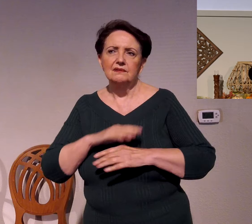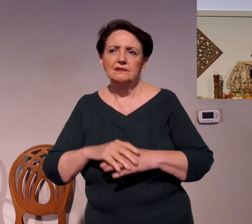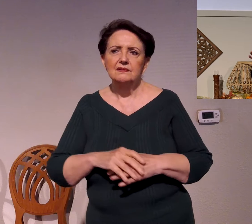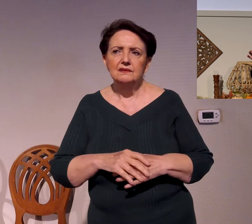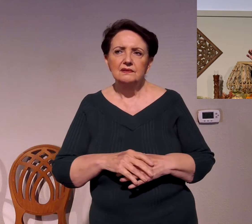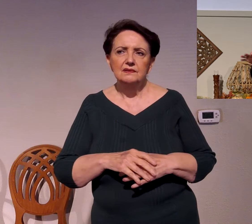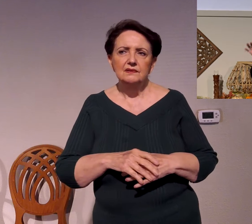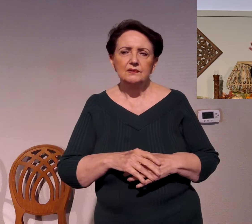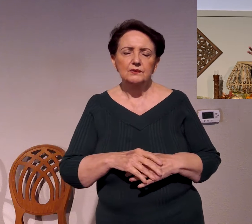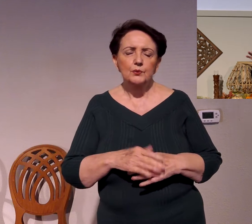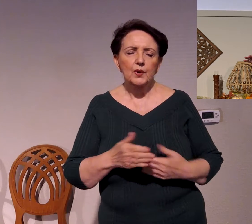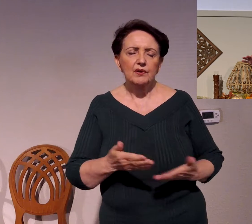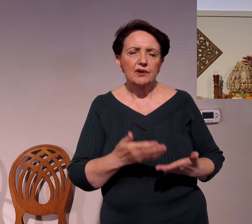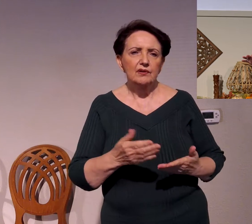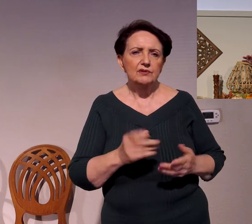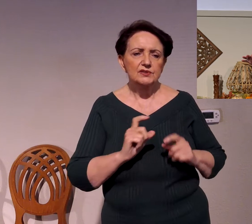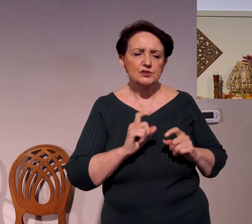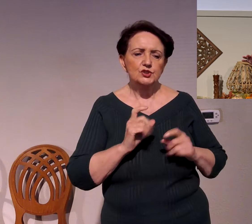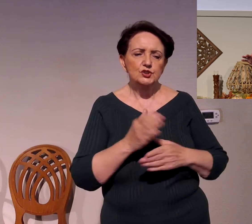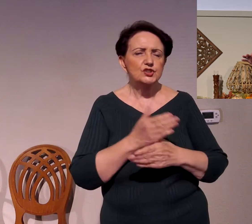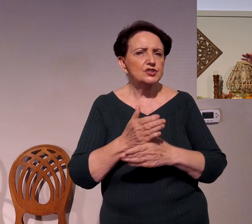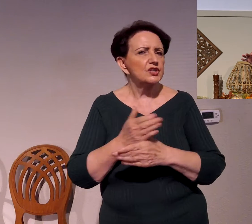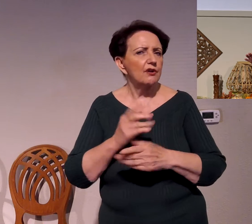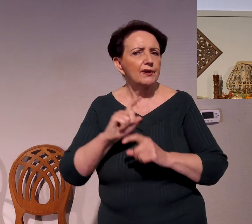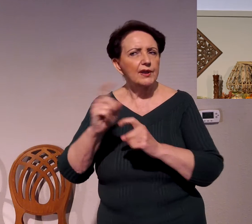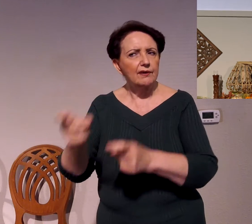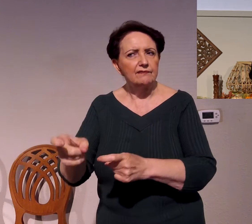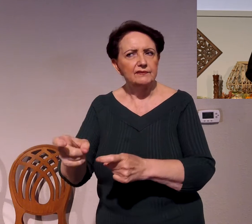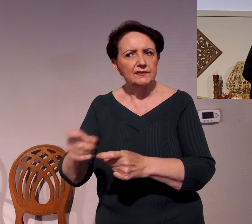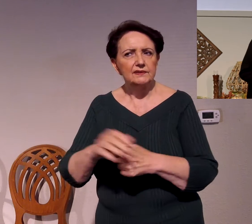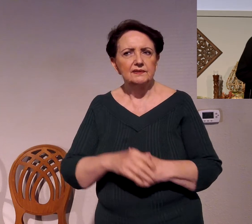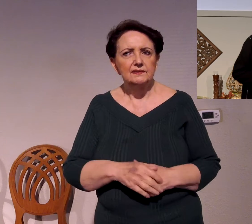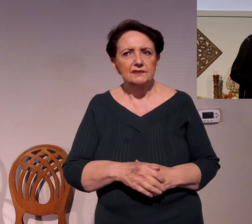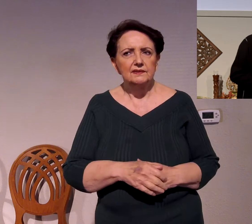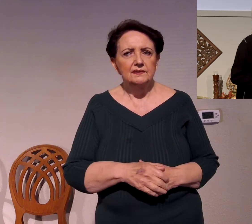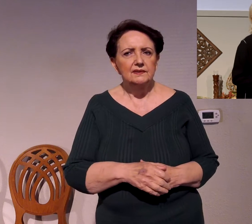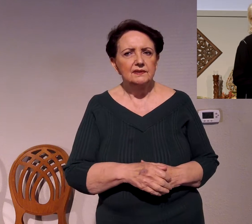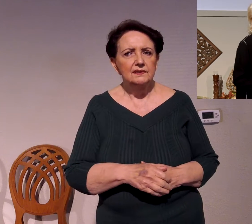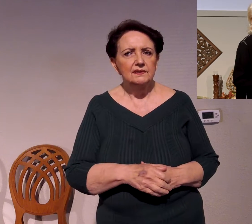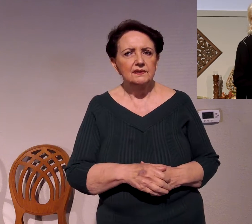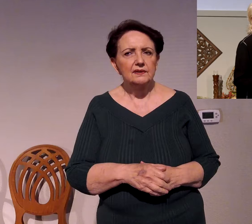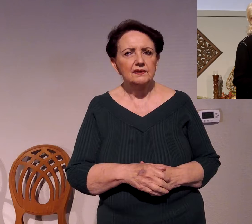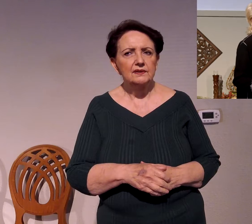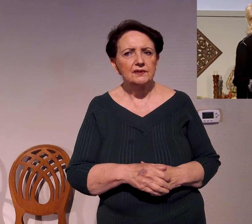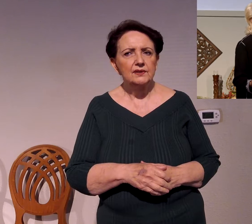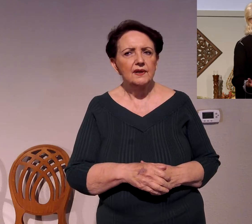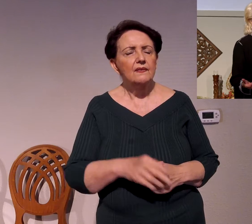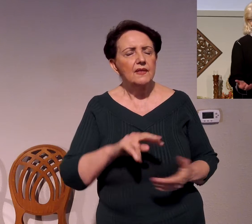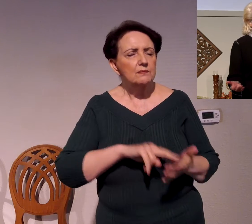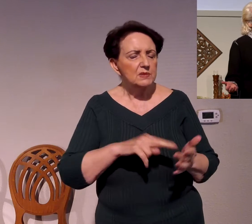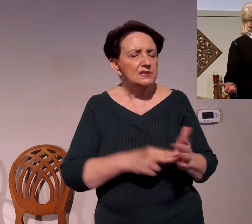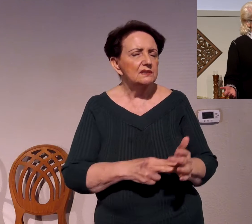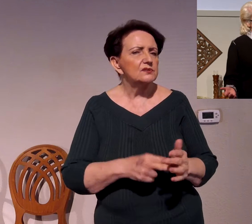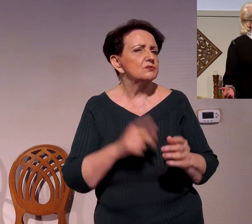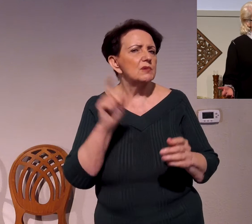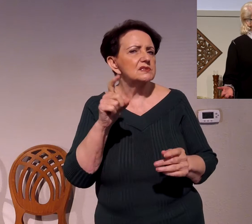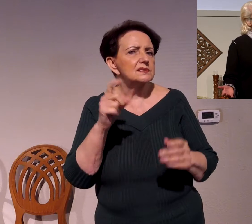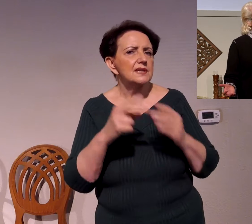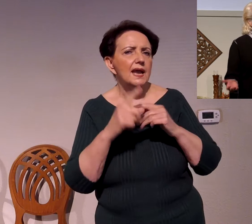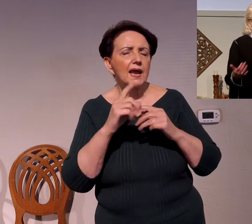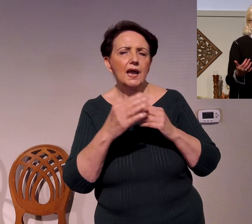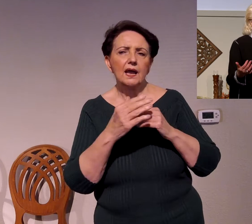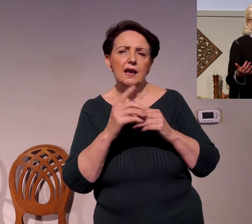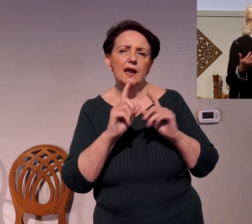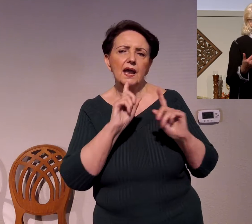We are here to give our gift." And to do that is to answer the call to love. What